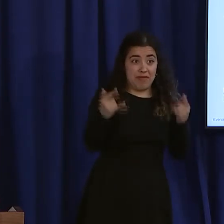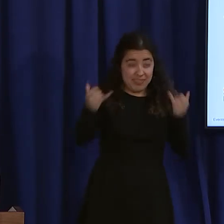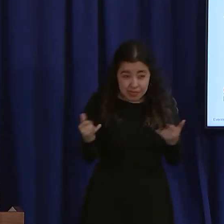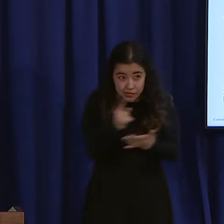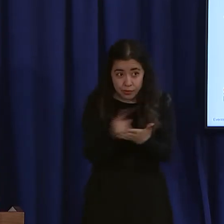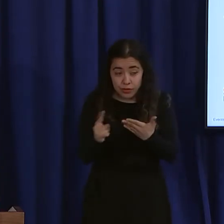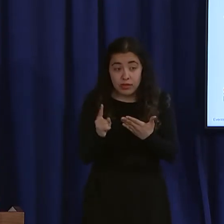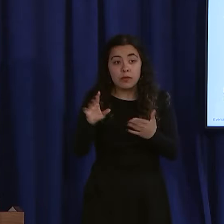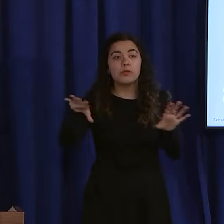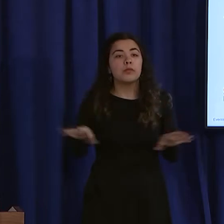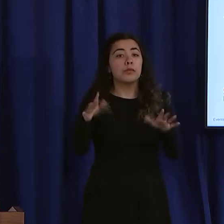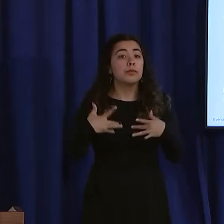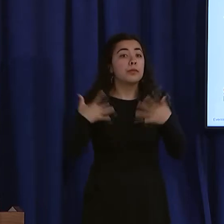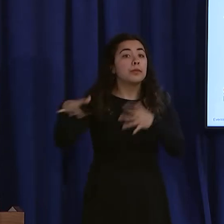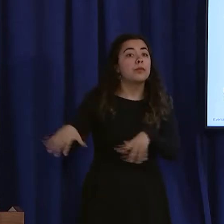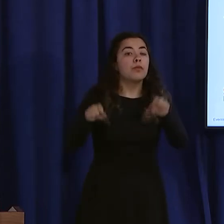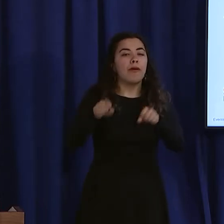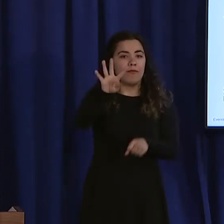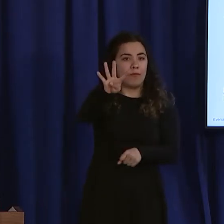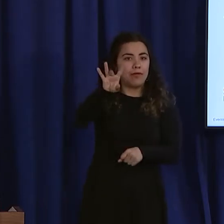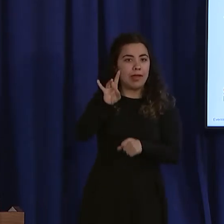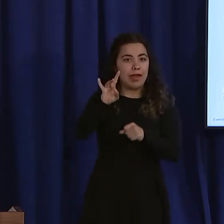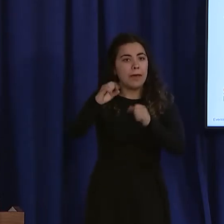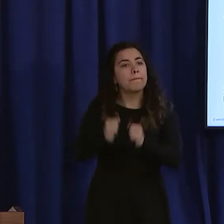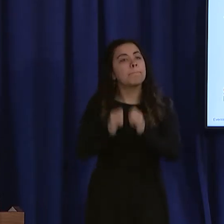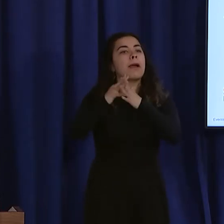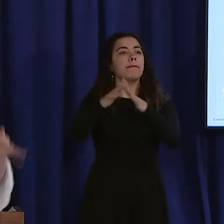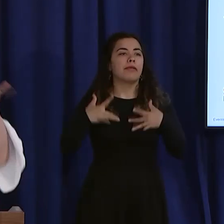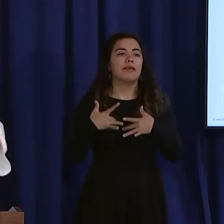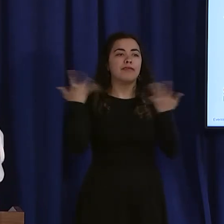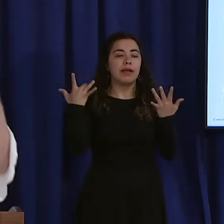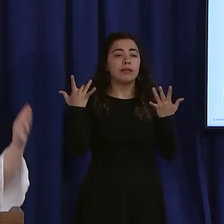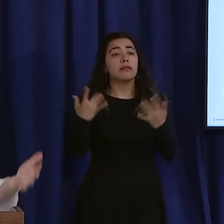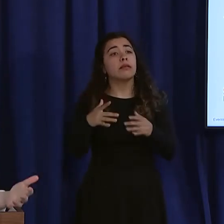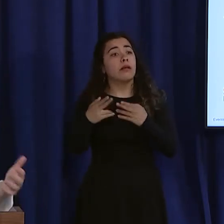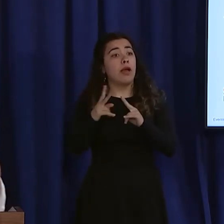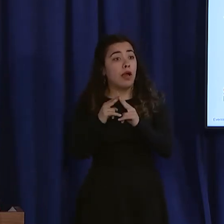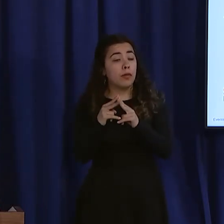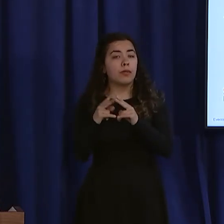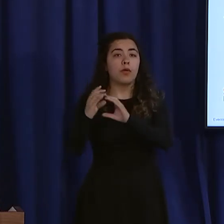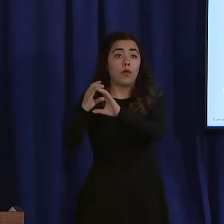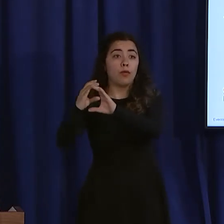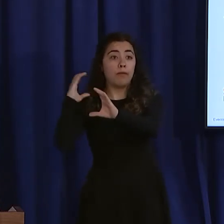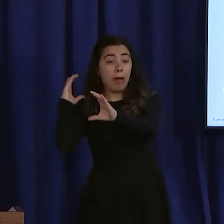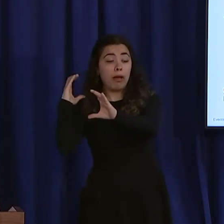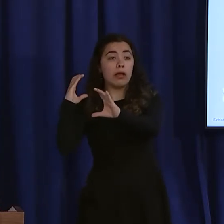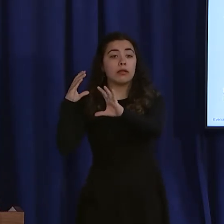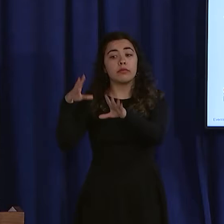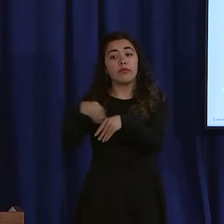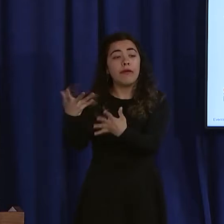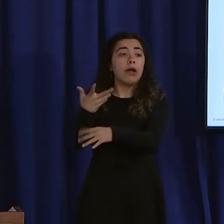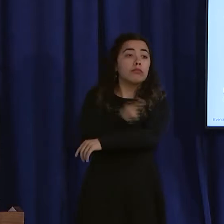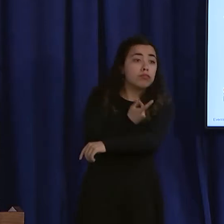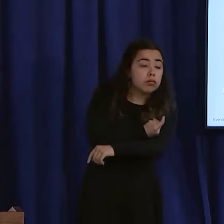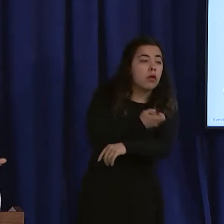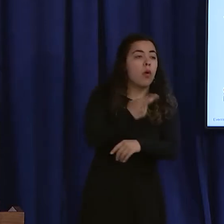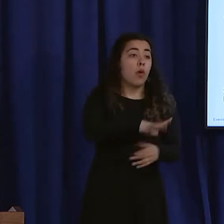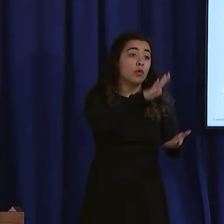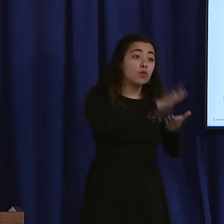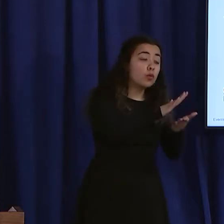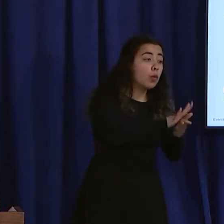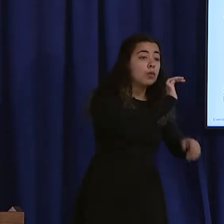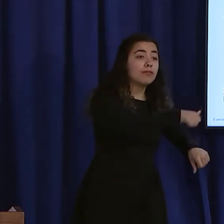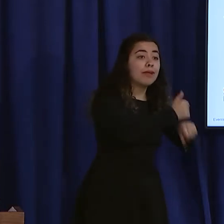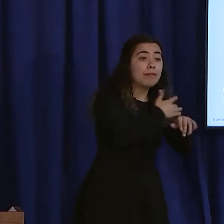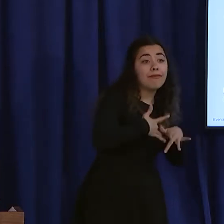events, either with the vaccination station, which is our COVID bus, setting up at the schools, doing things at farmers markets, doing things